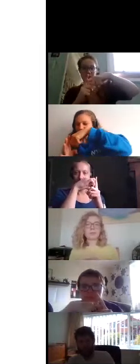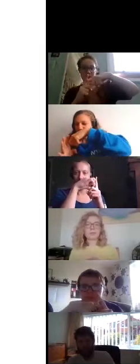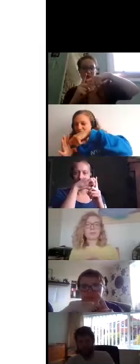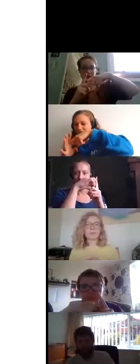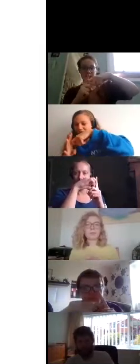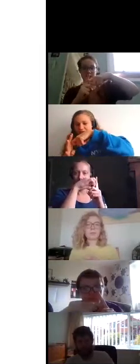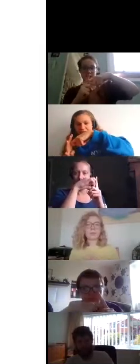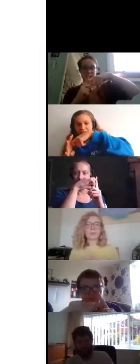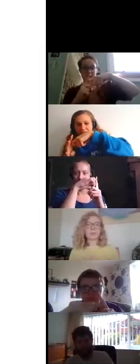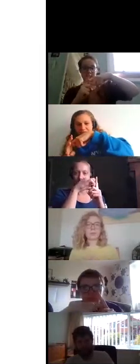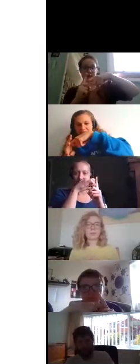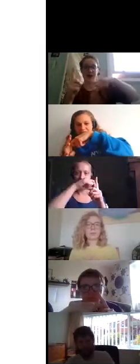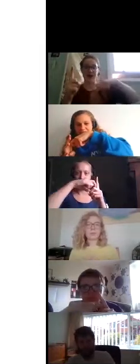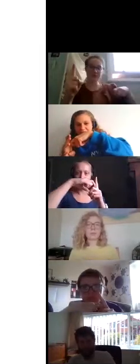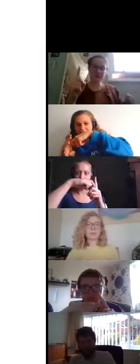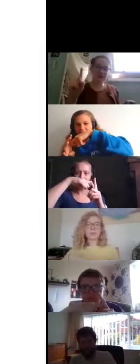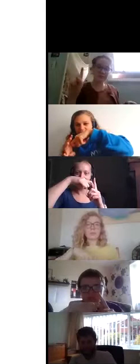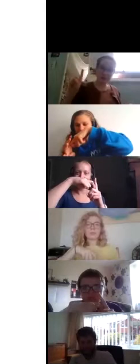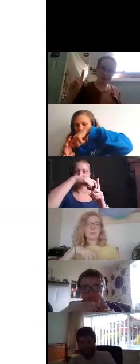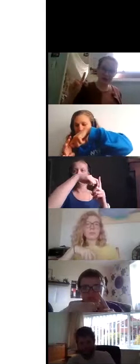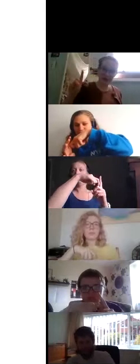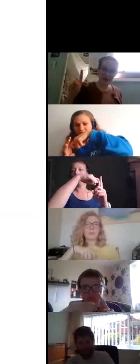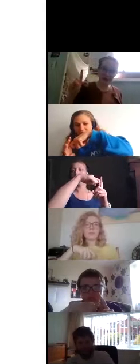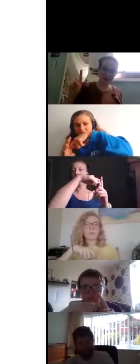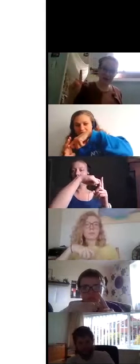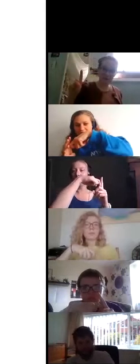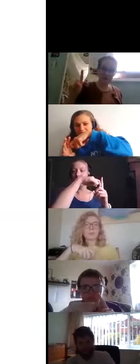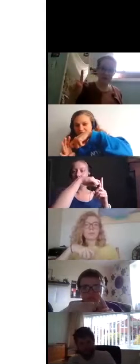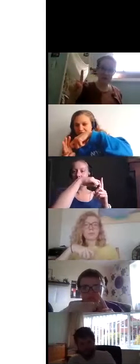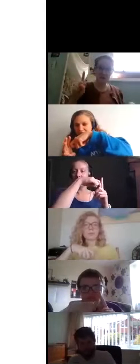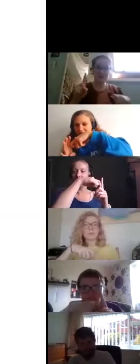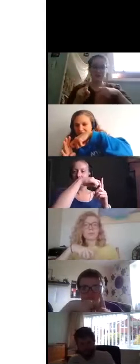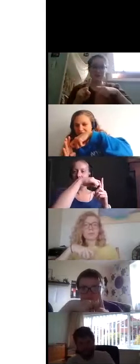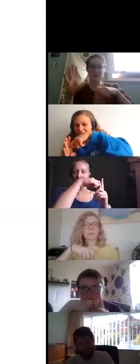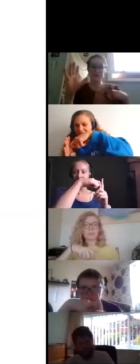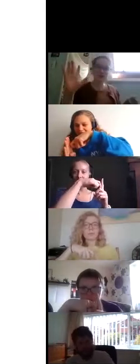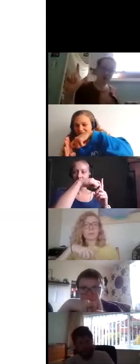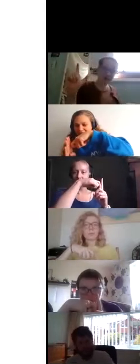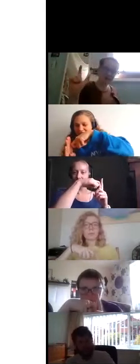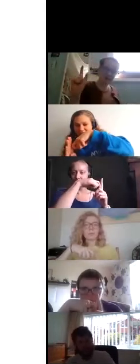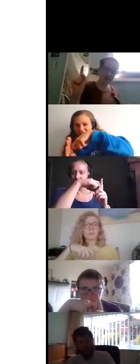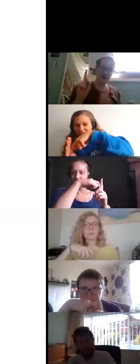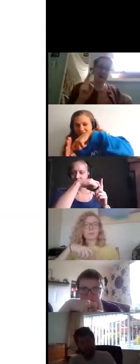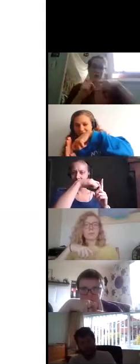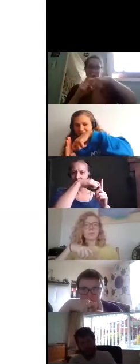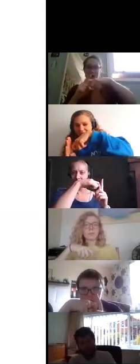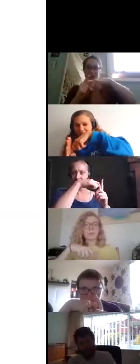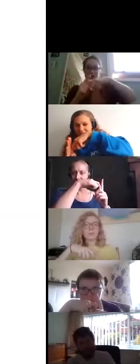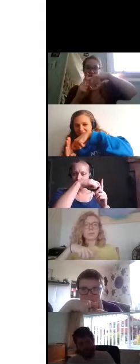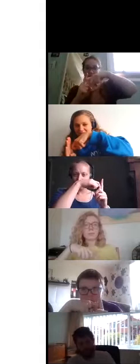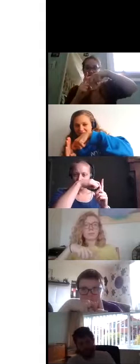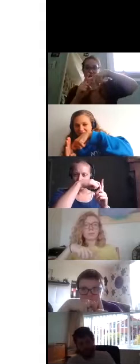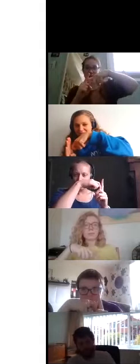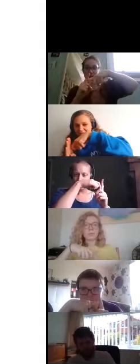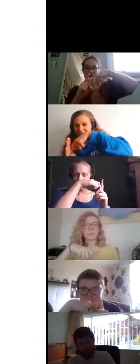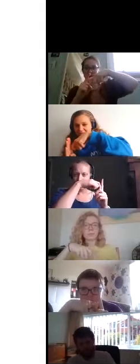people. Yeah, and you just keep your little finger pointed. So you tuck the rest of your hand away, and you've